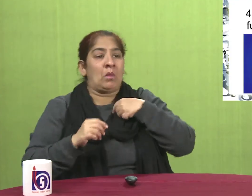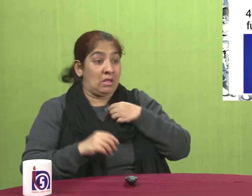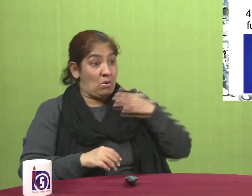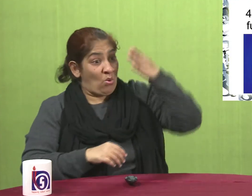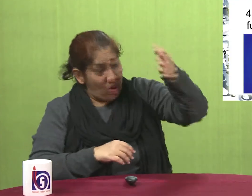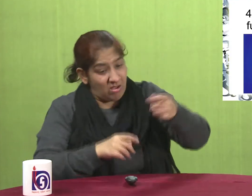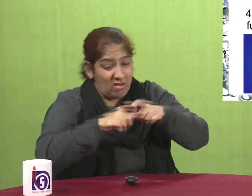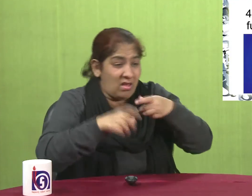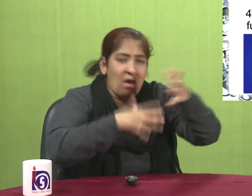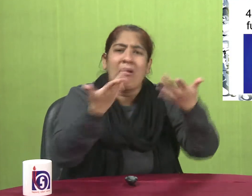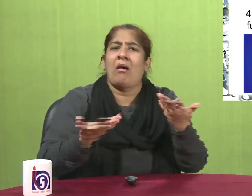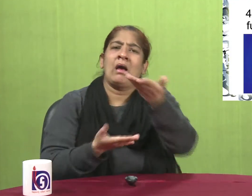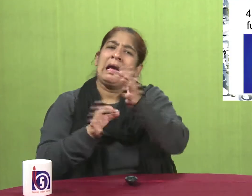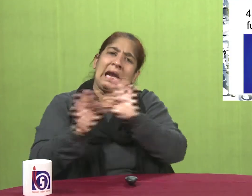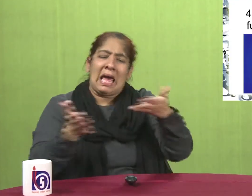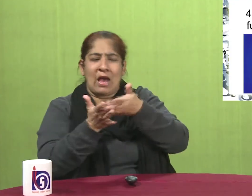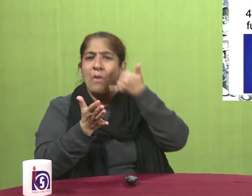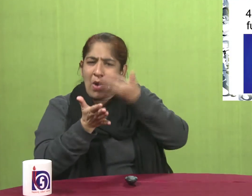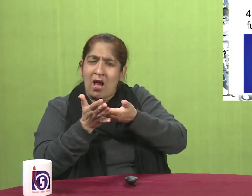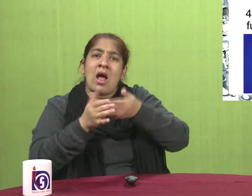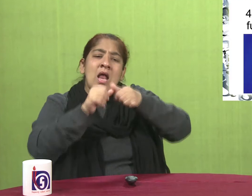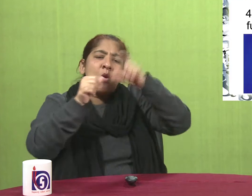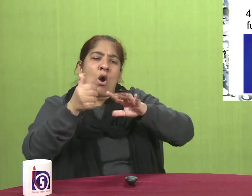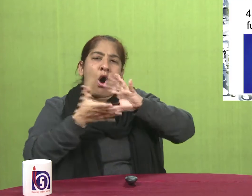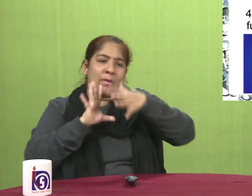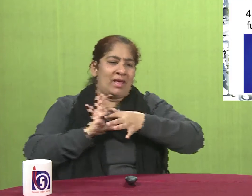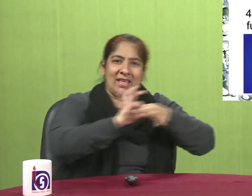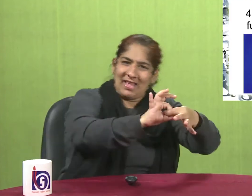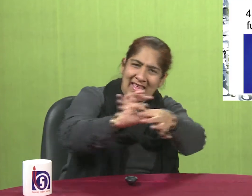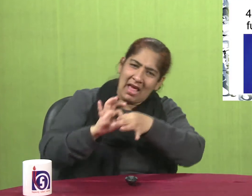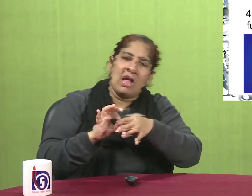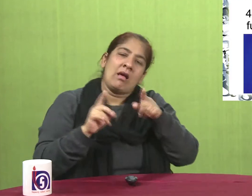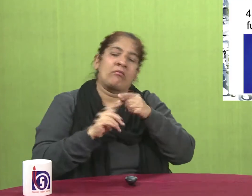It's easy to transfer, and you don't have to go to the bank specially or write a check.